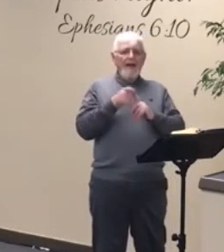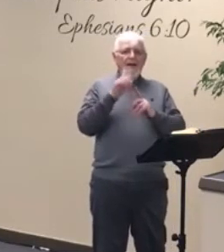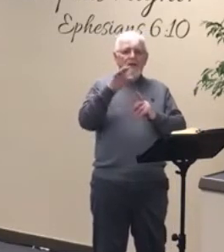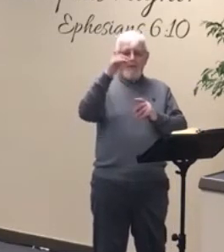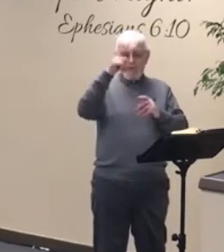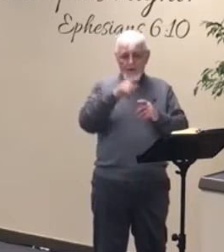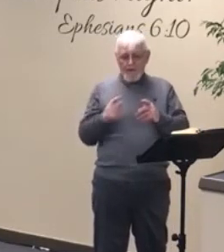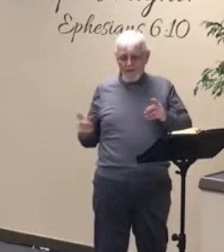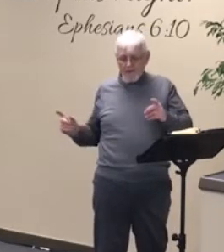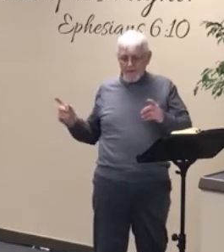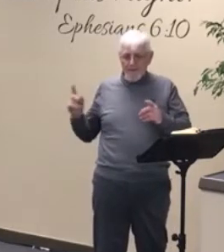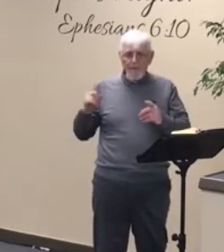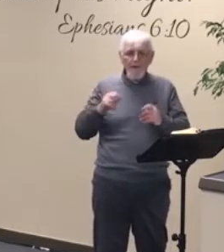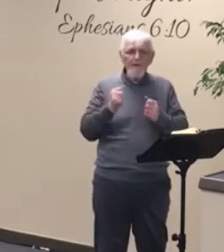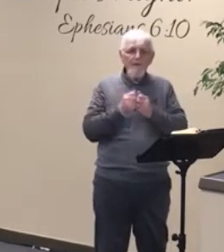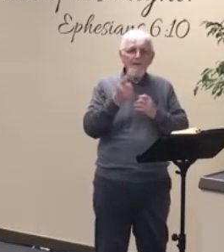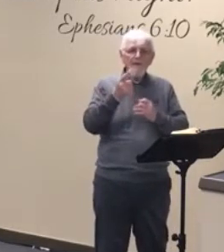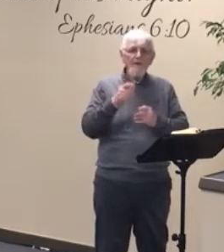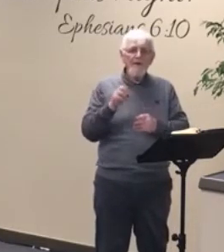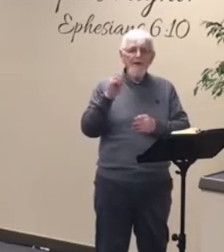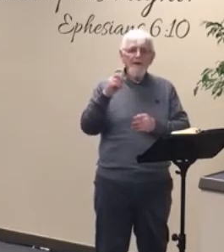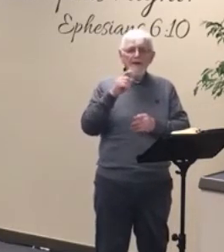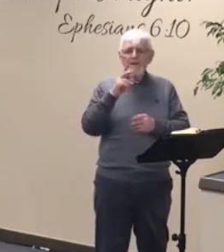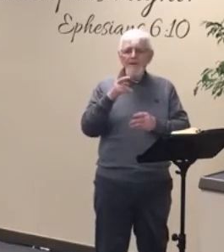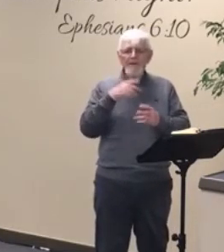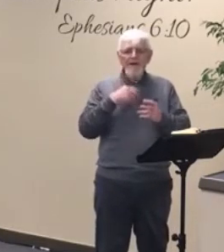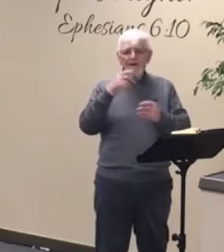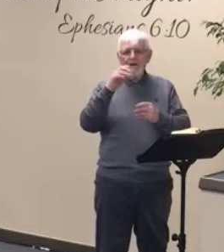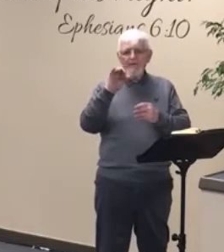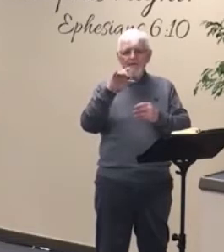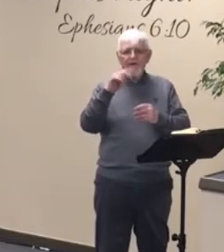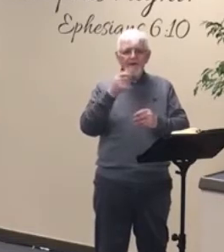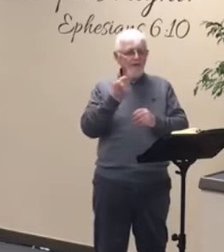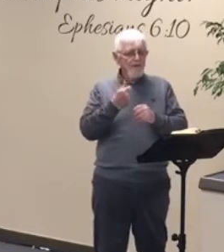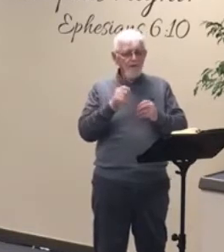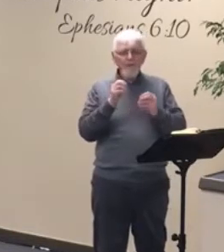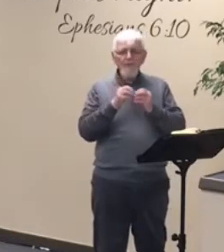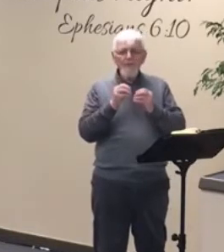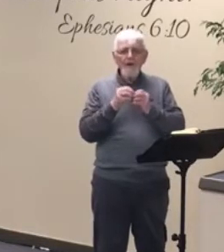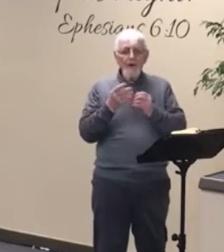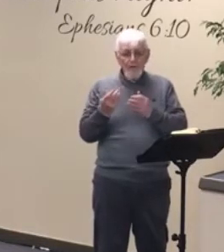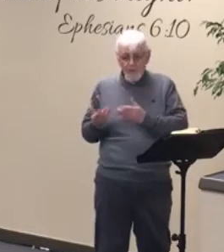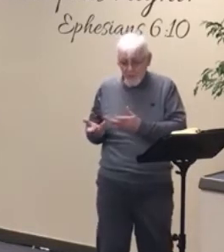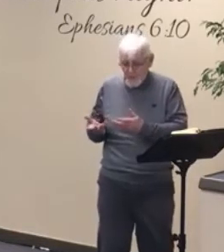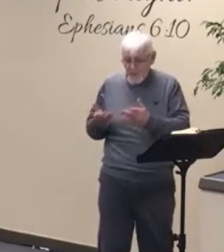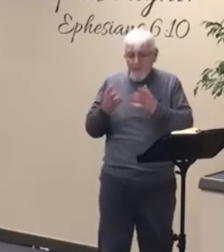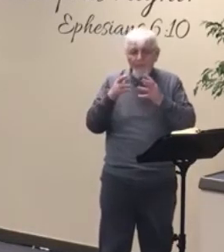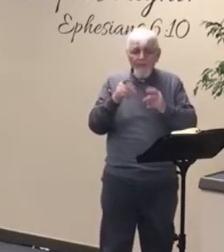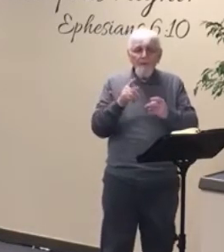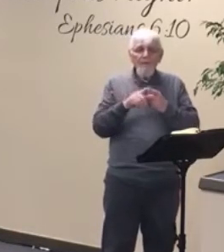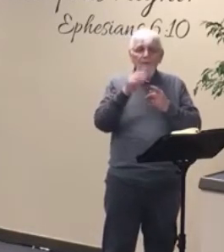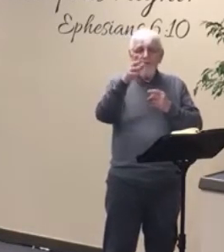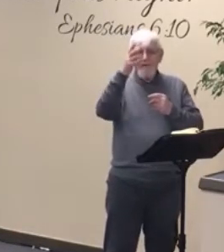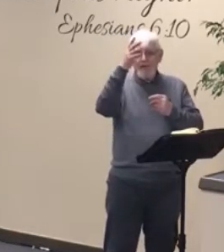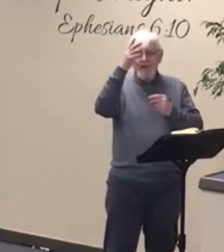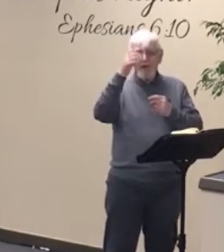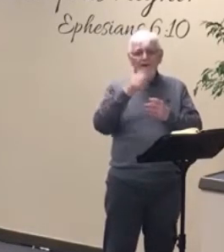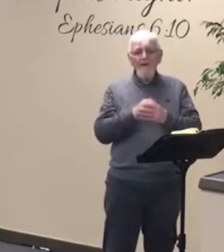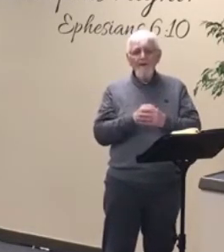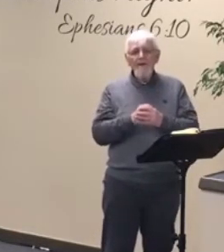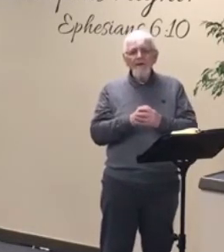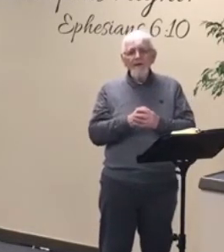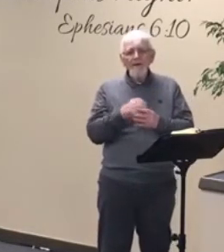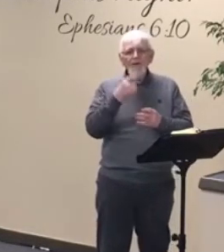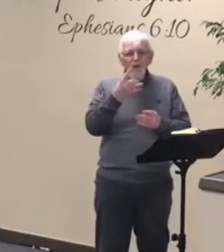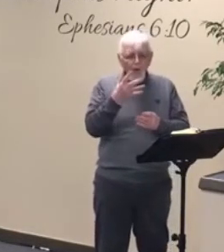come down with you, ye shall see my face no more. And it came to pass, when we came up unto thy father, thy servant, my father, we